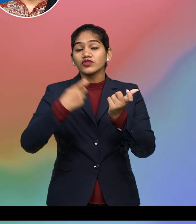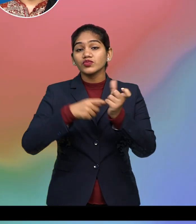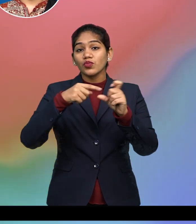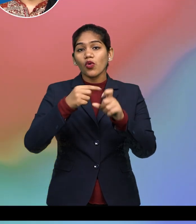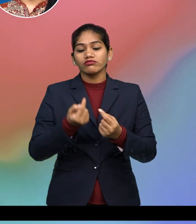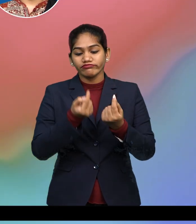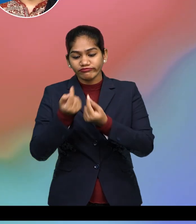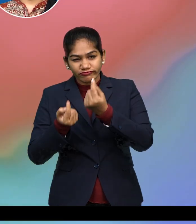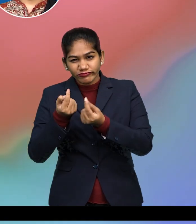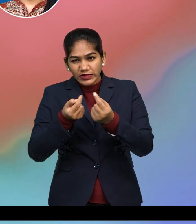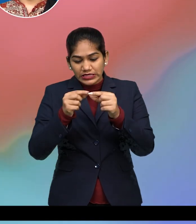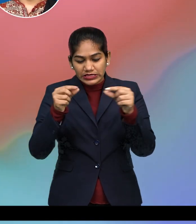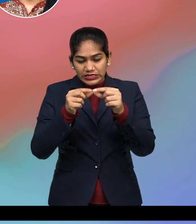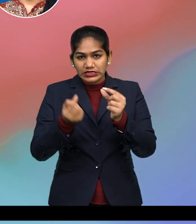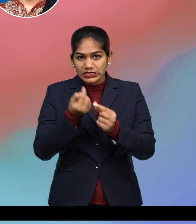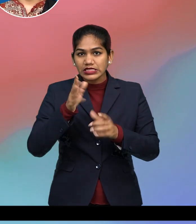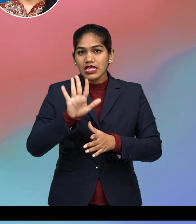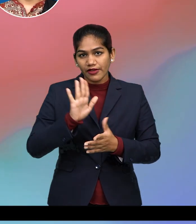spores.